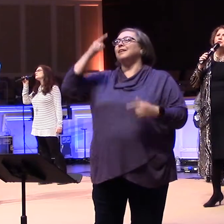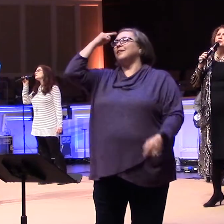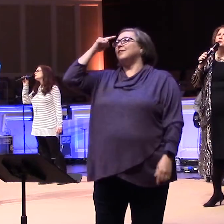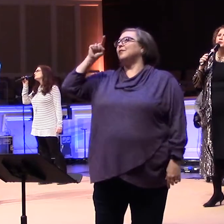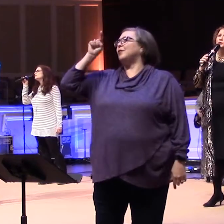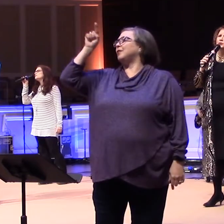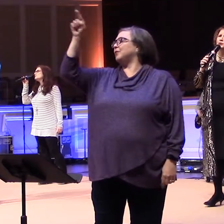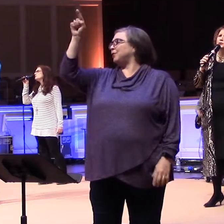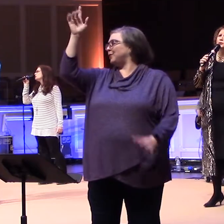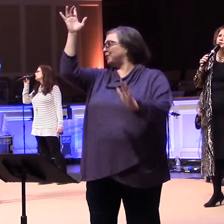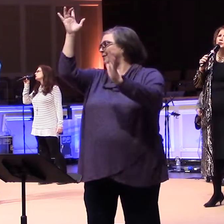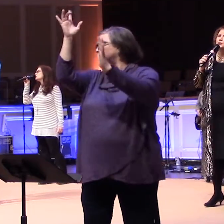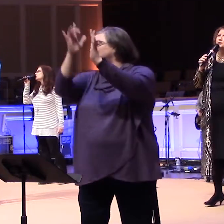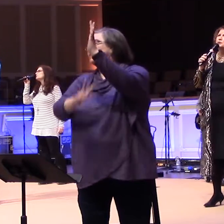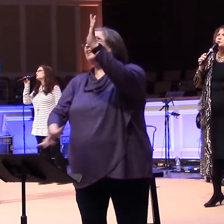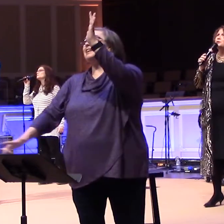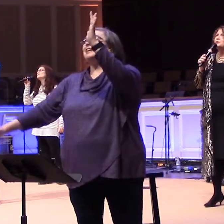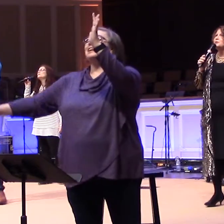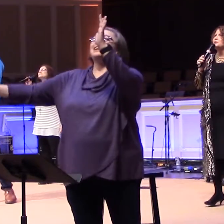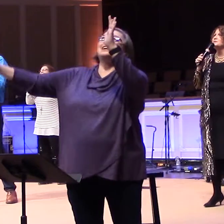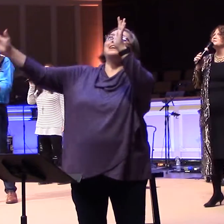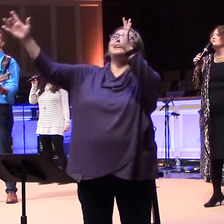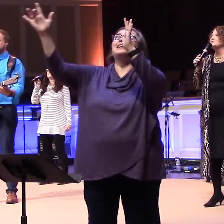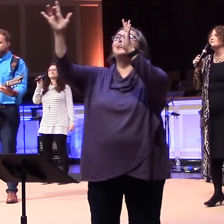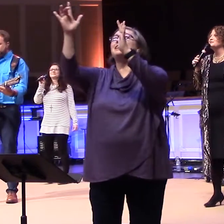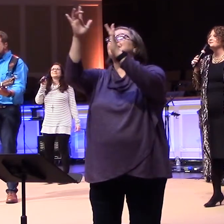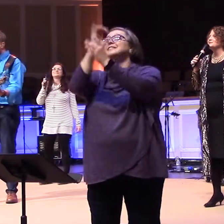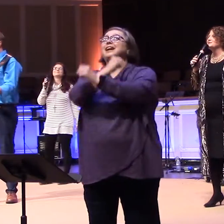Oh, Jesus, he's the Savior of the world.